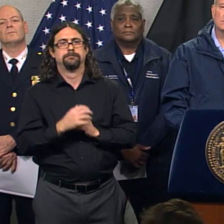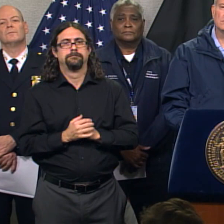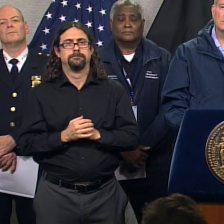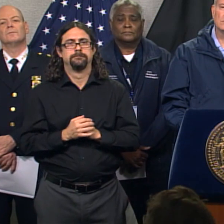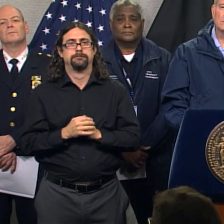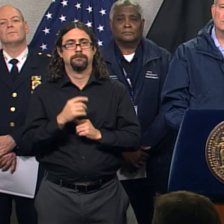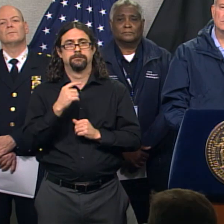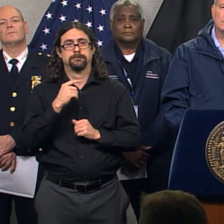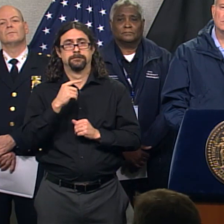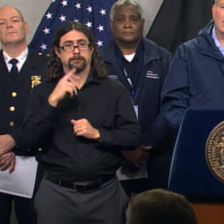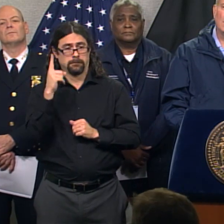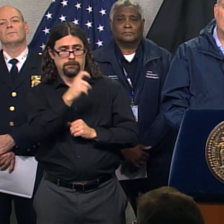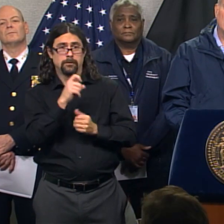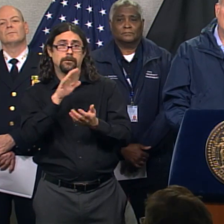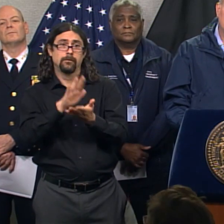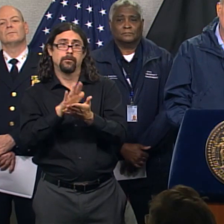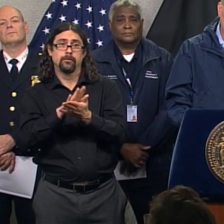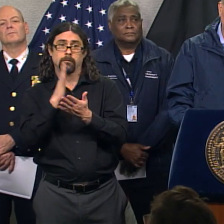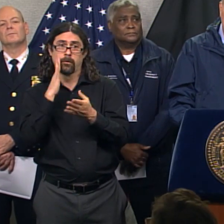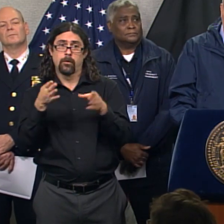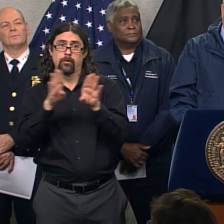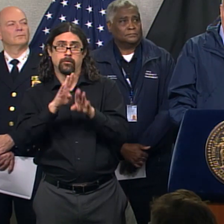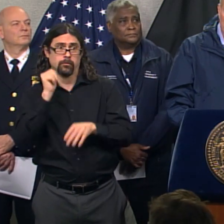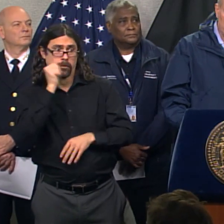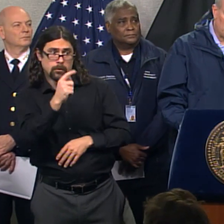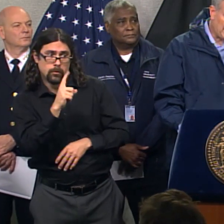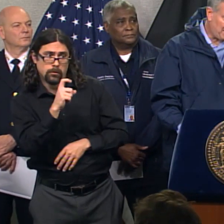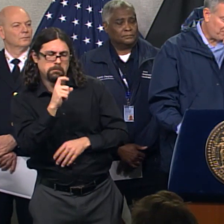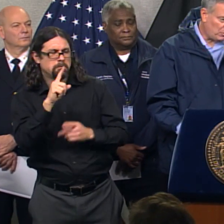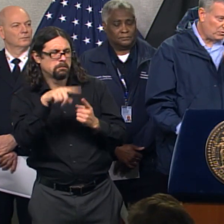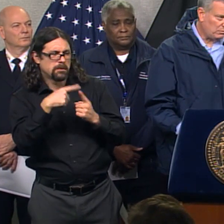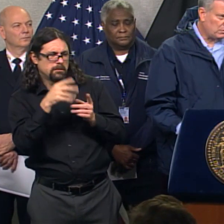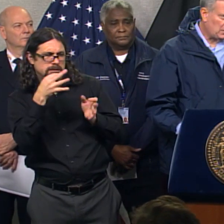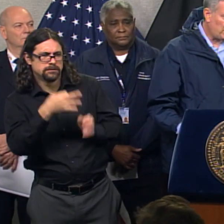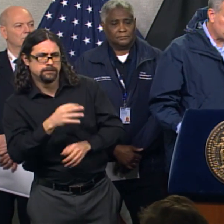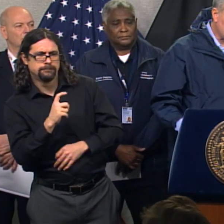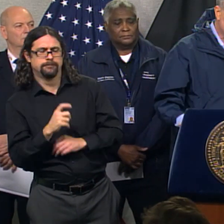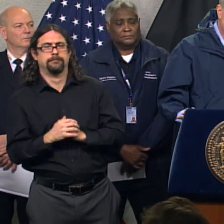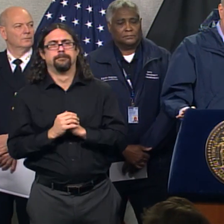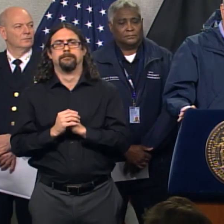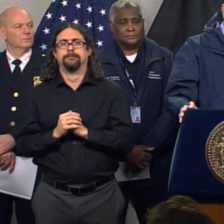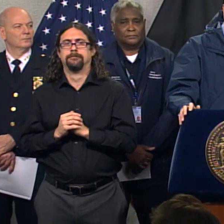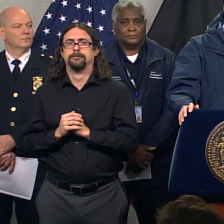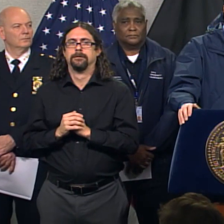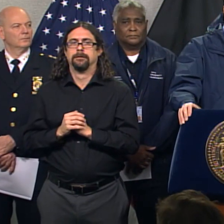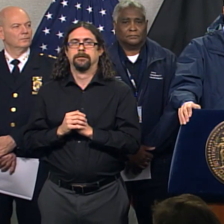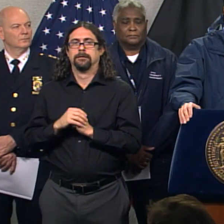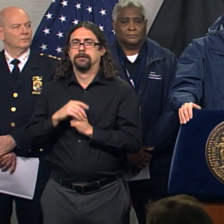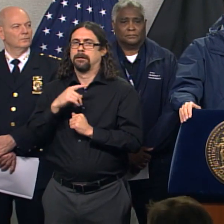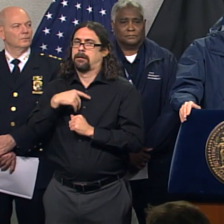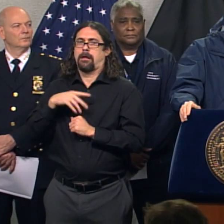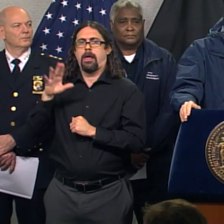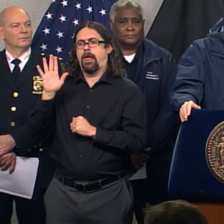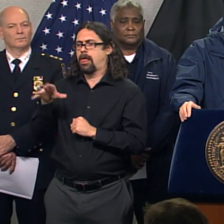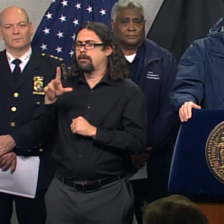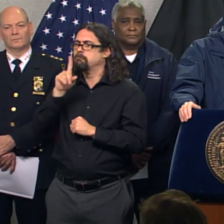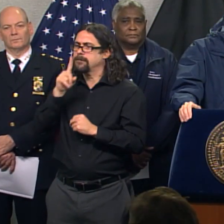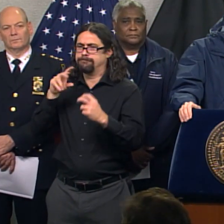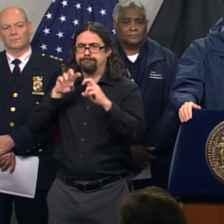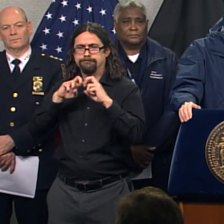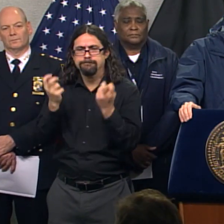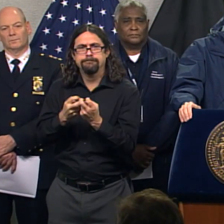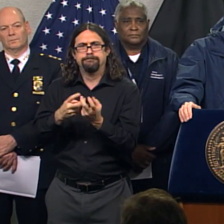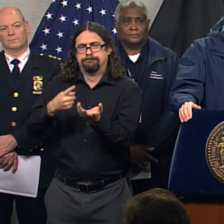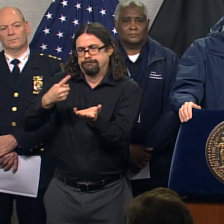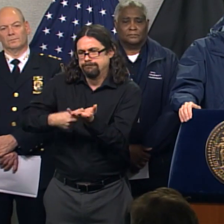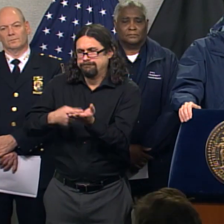do you have any guesses about where you may go? Yeah, I'll guess. We haven't really had a formal conversation, but at this point, we feel good about tomorrow, meaning we feel